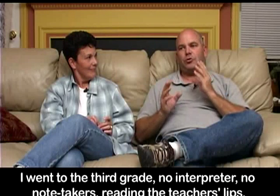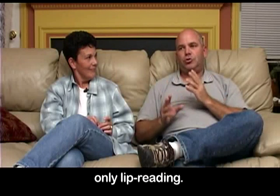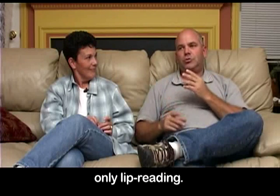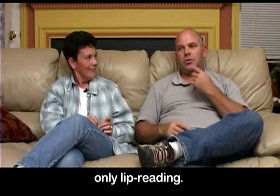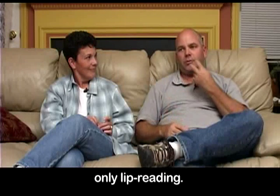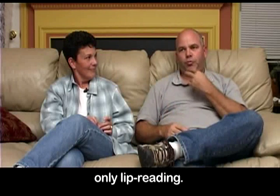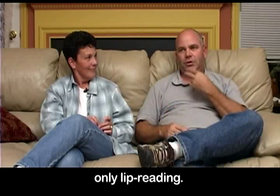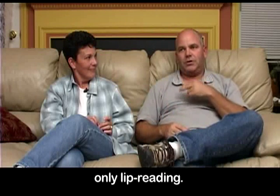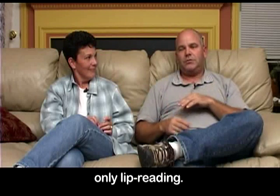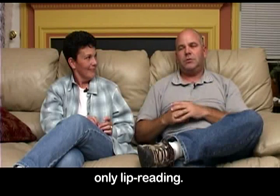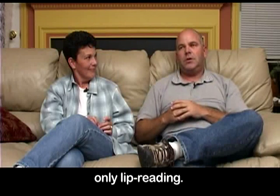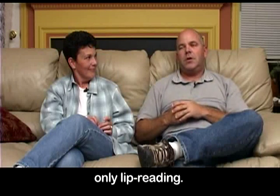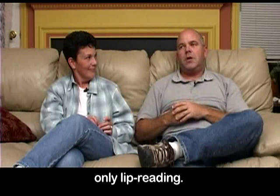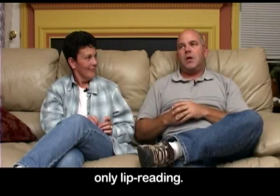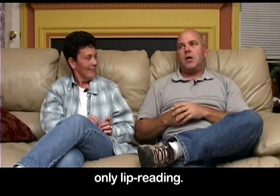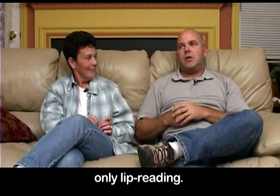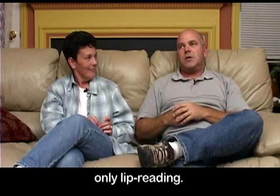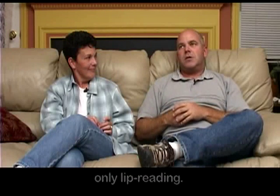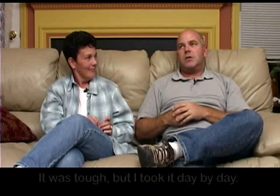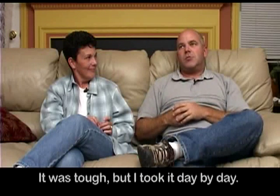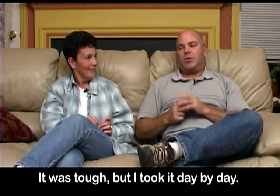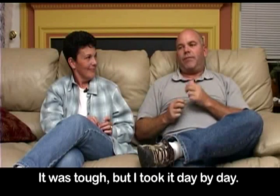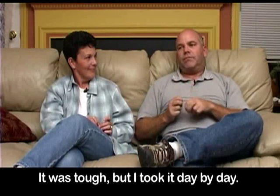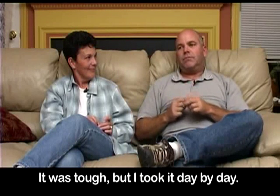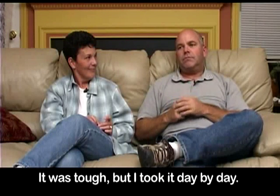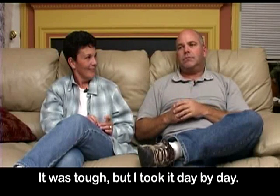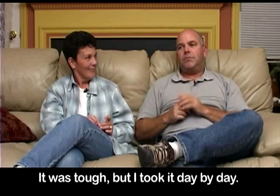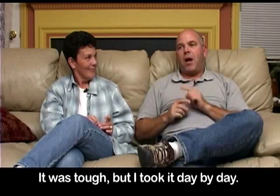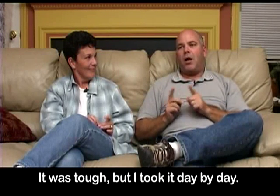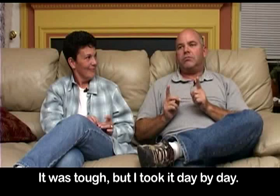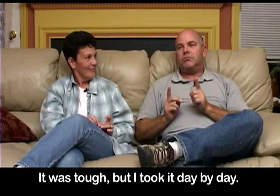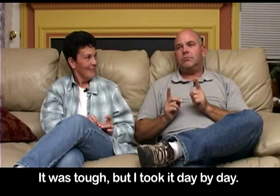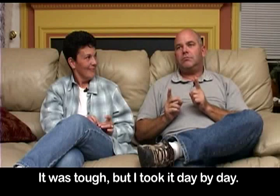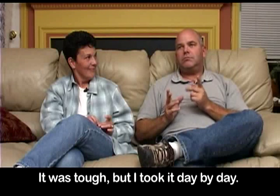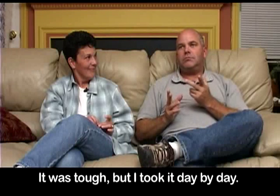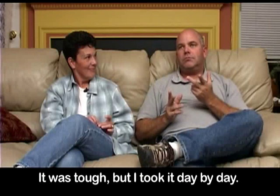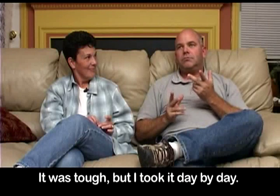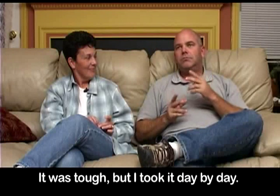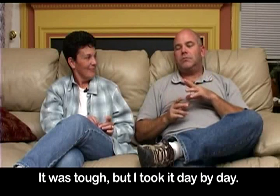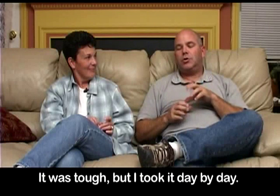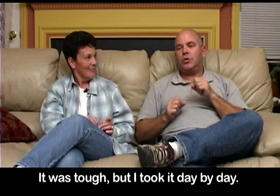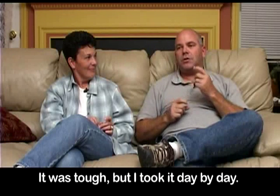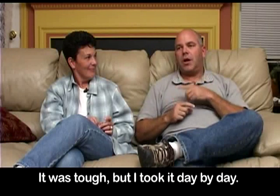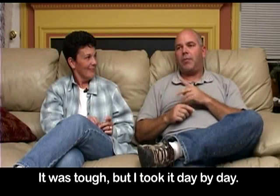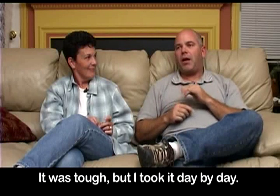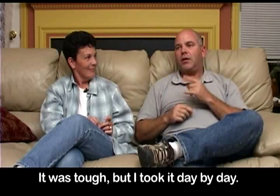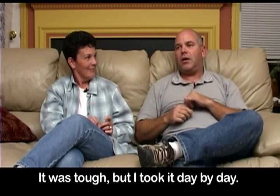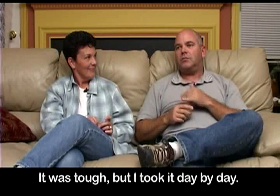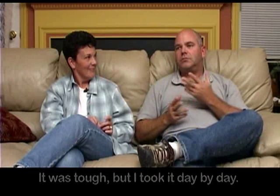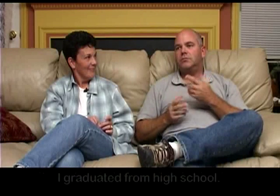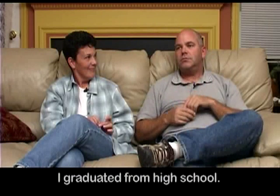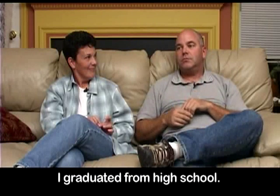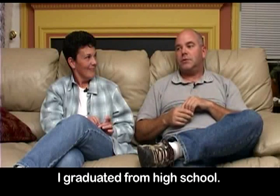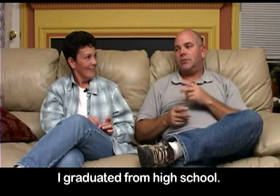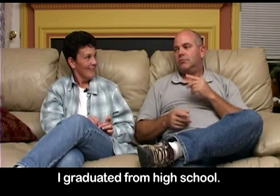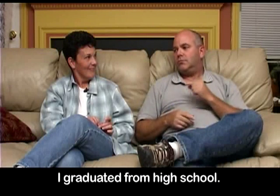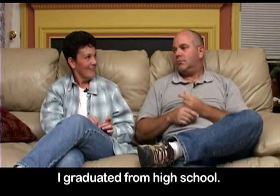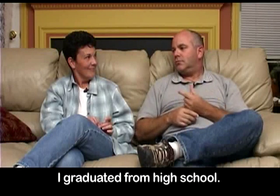teaching, lip reading. What's up? But took it day by day.